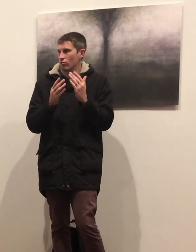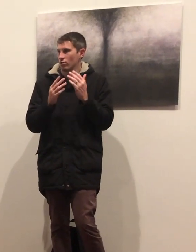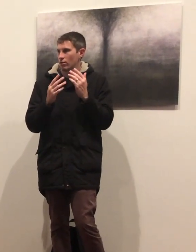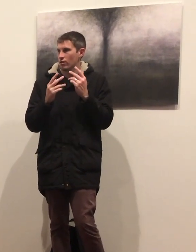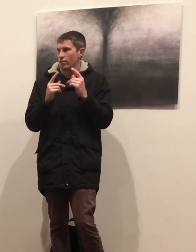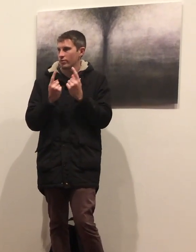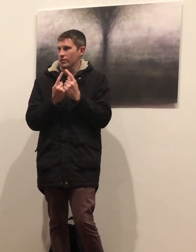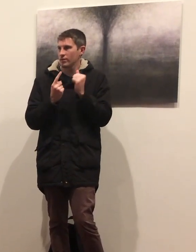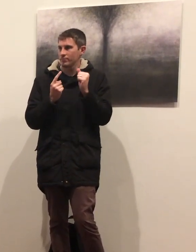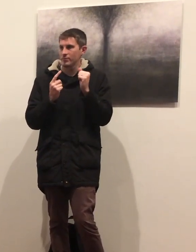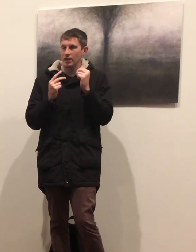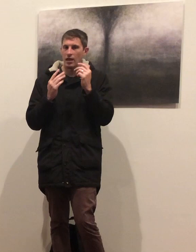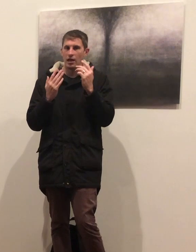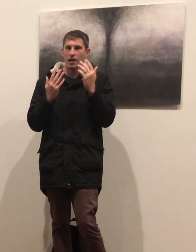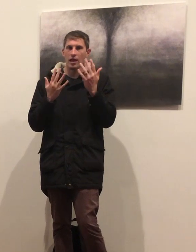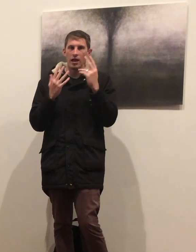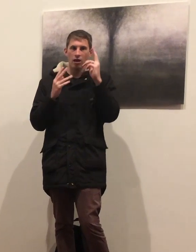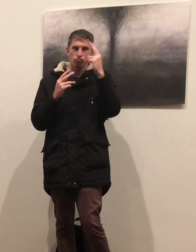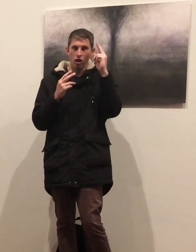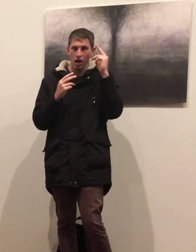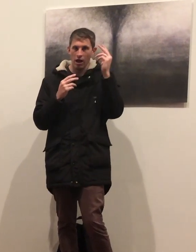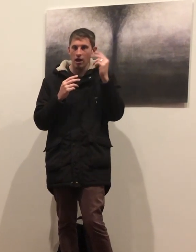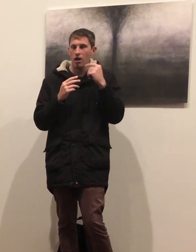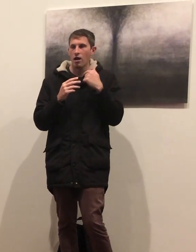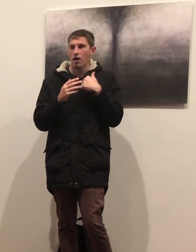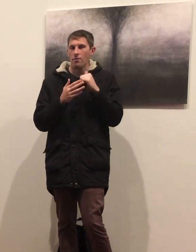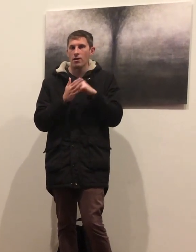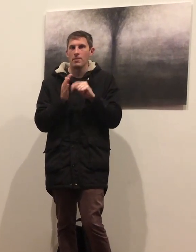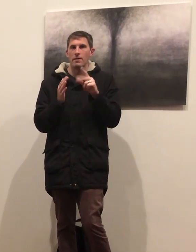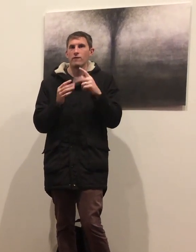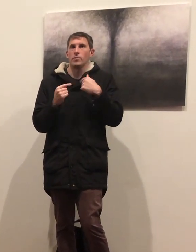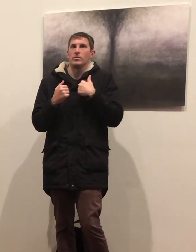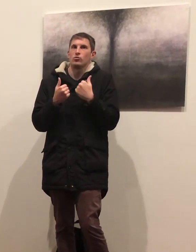hairdryer from eBay.